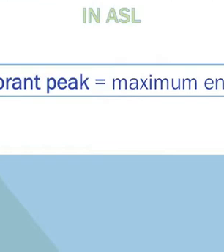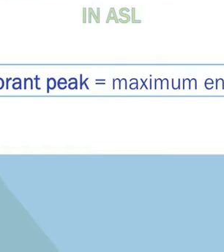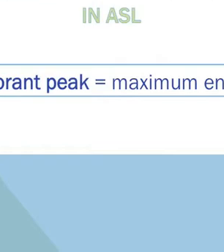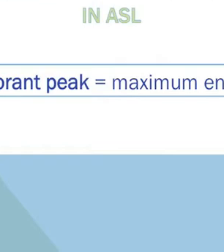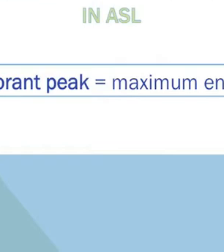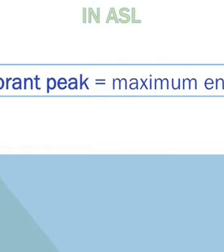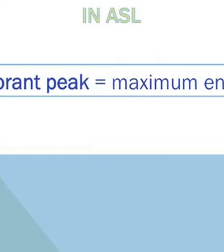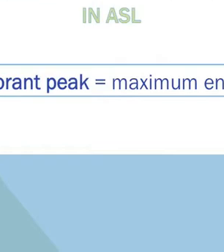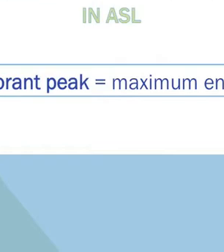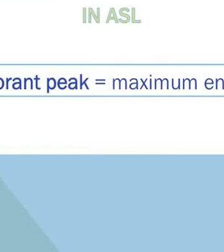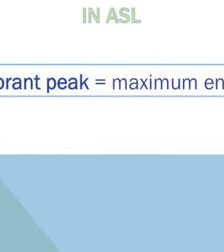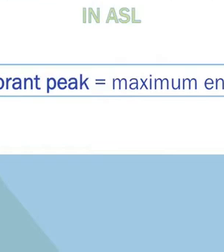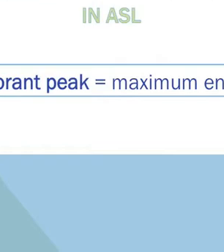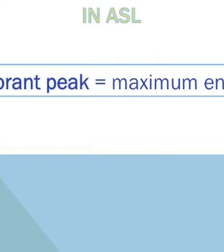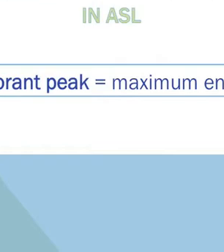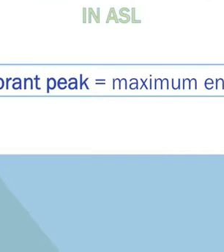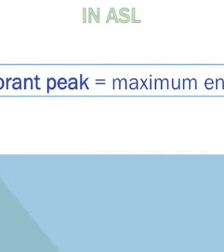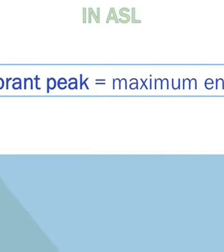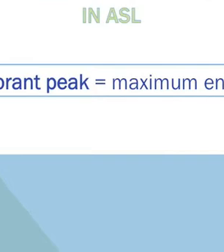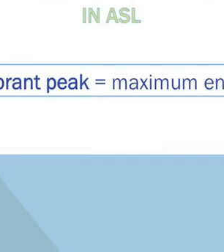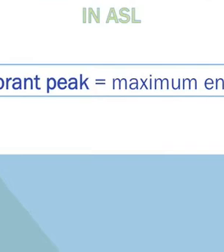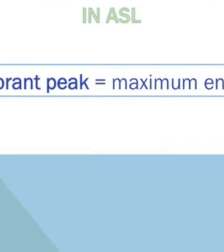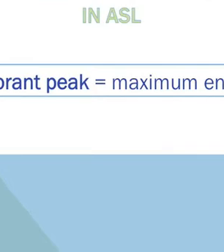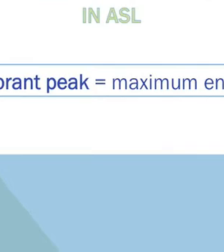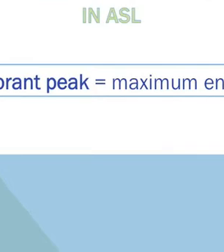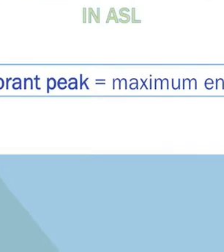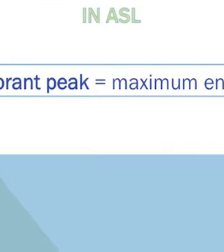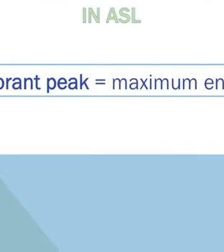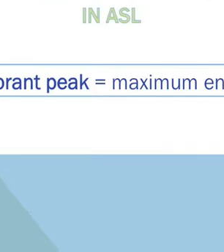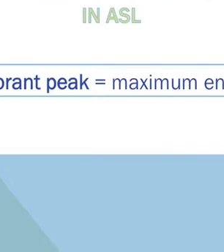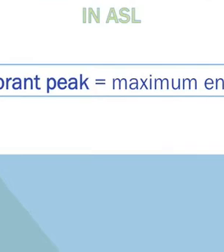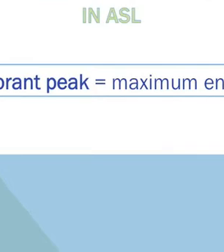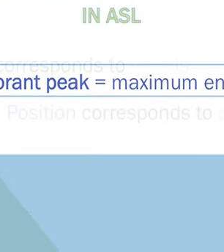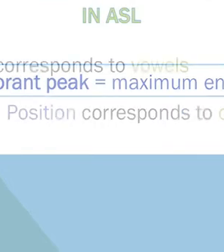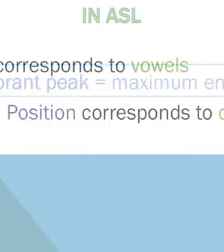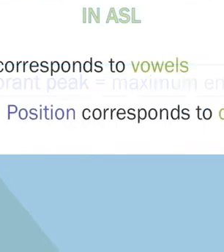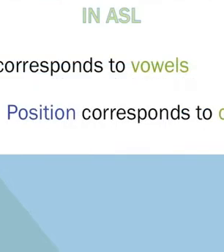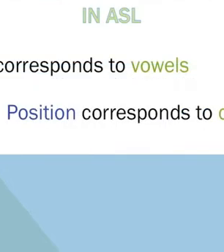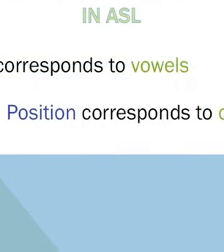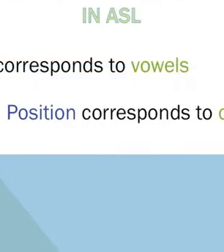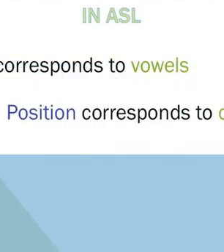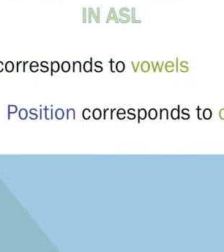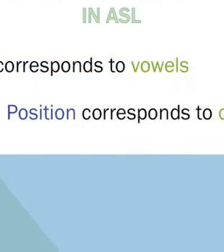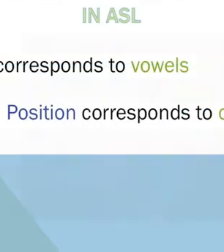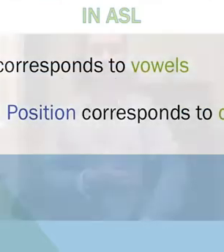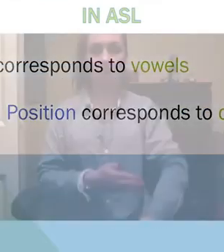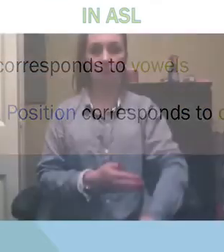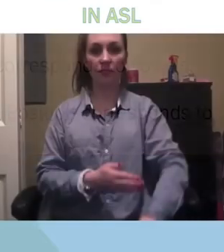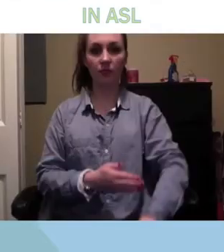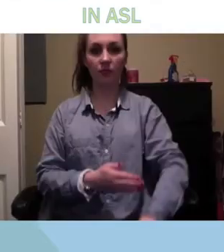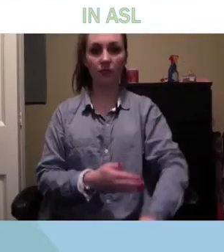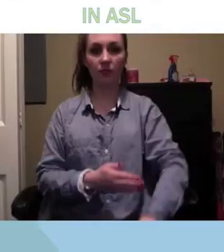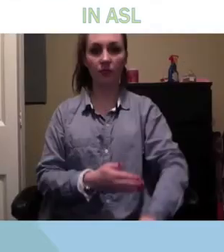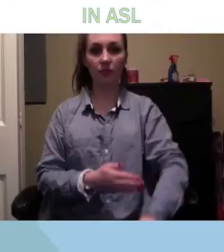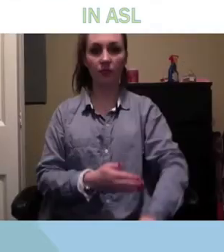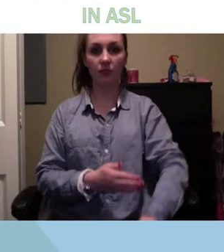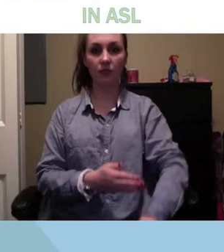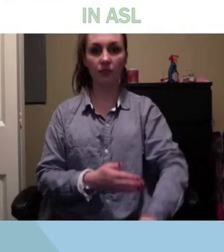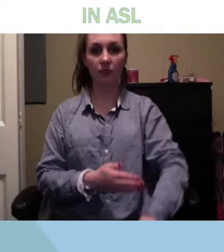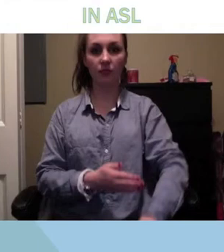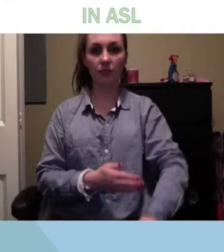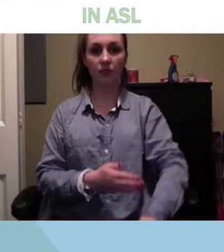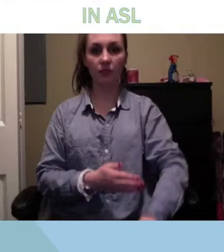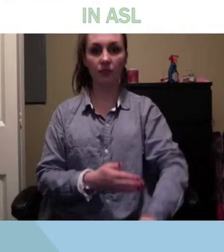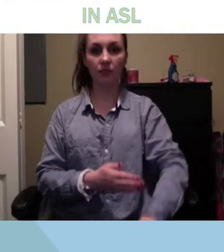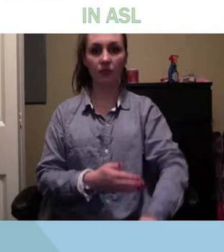peak. This is a segment of maximum energy. The movement of a sign is the most energy consuming and hence could be labeled as